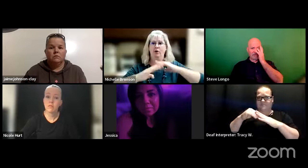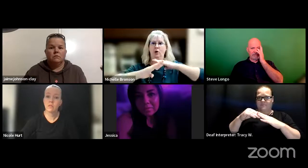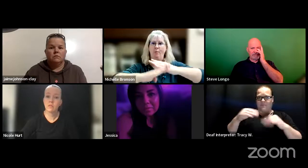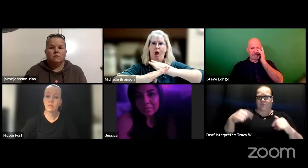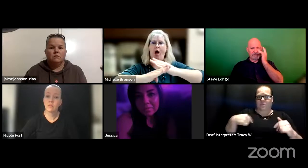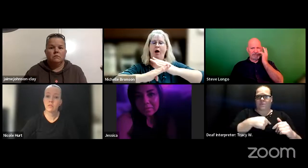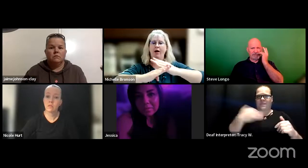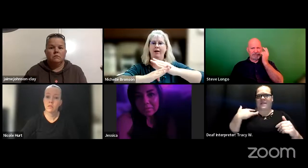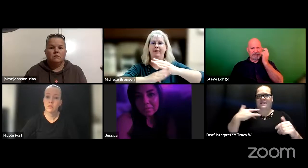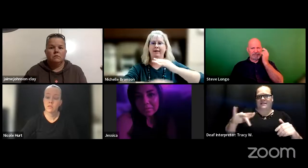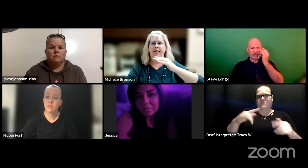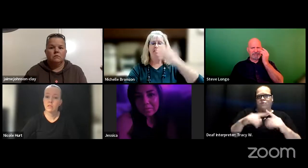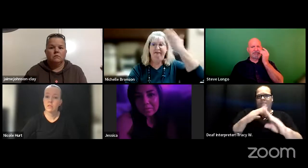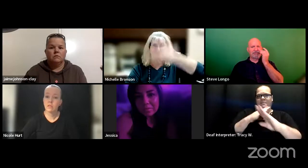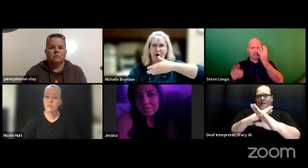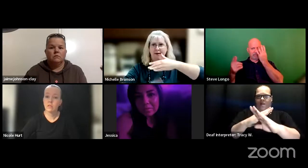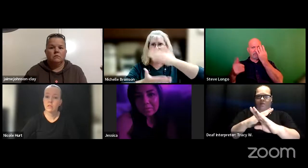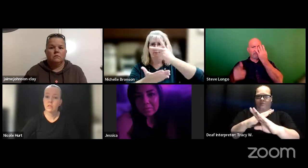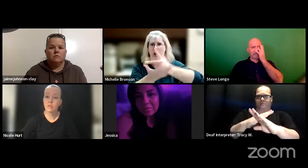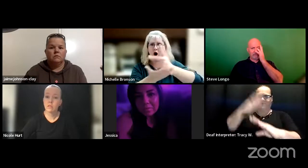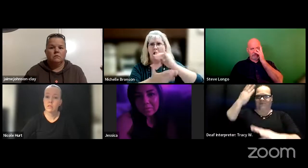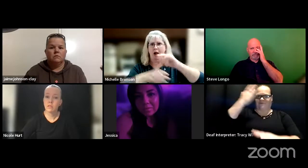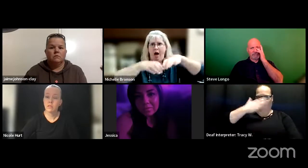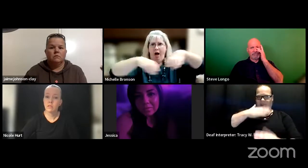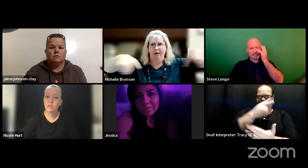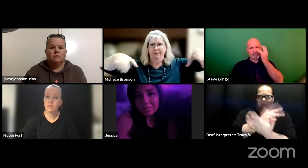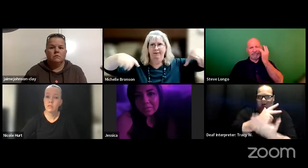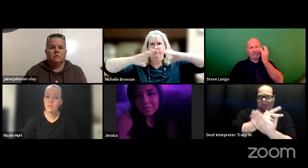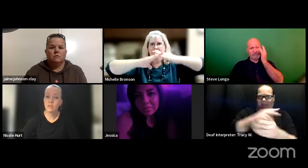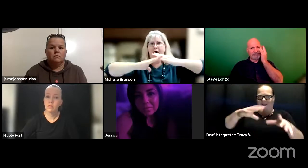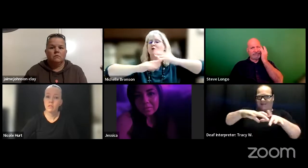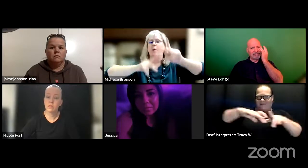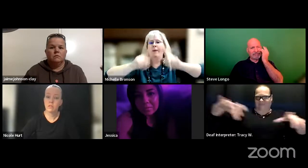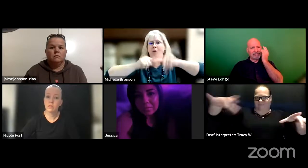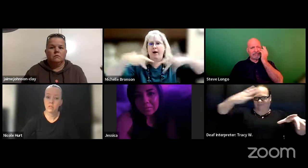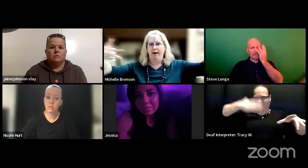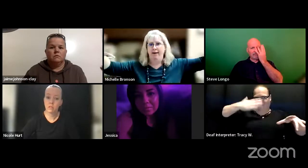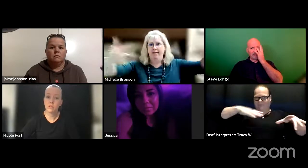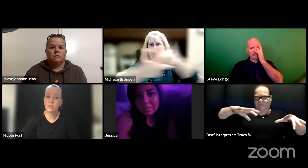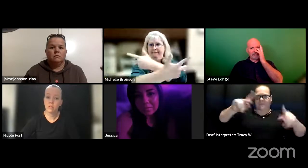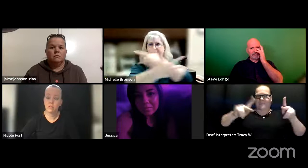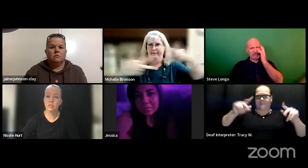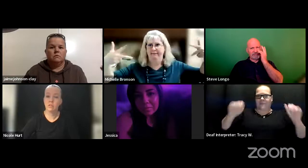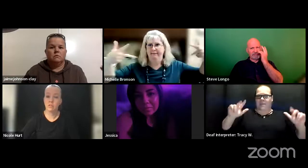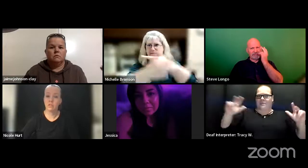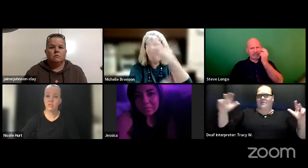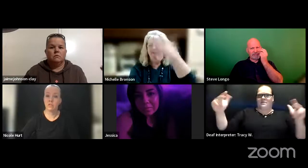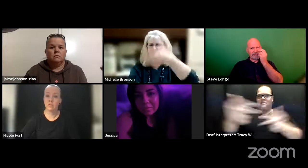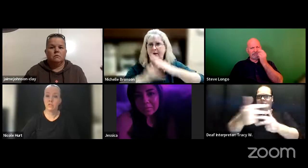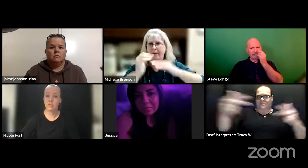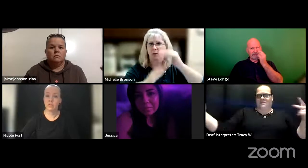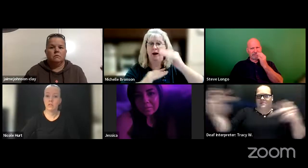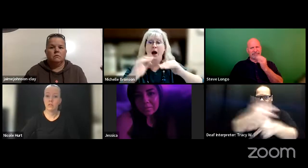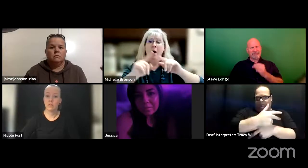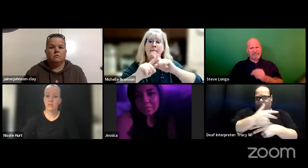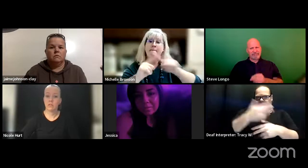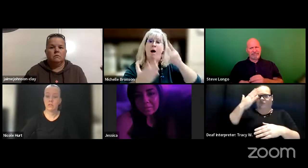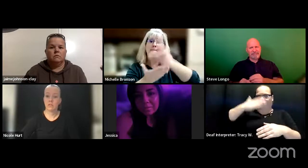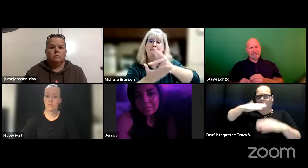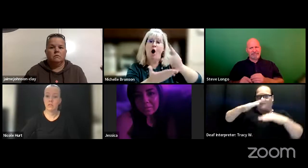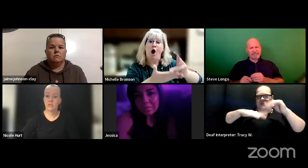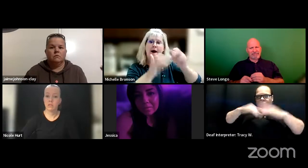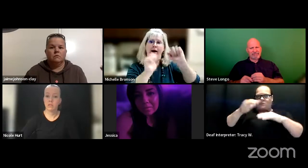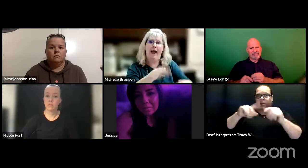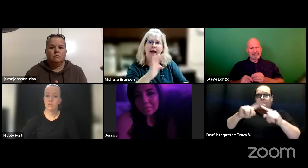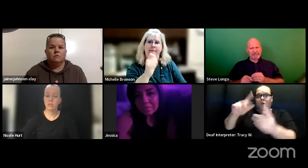here in front of the building. So what we can do is block off just that parking lot in the front. So that